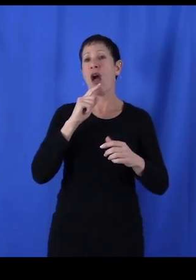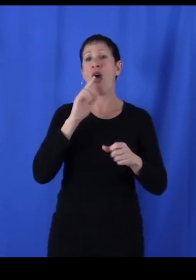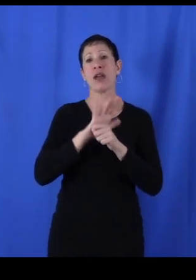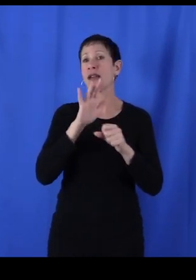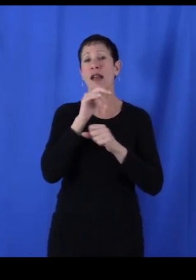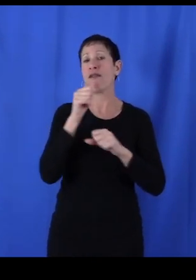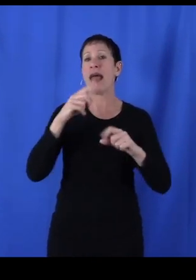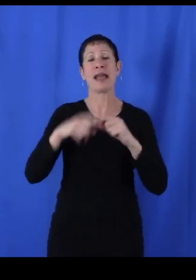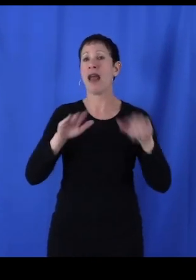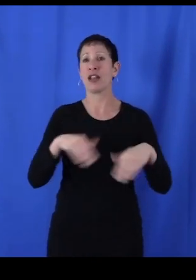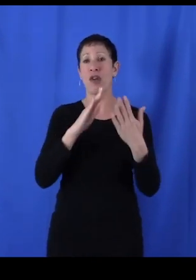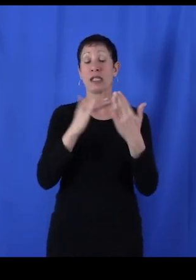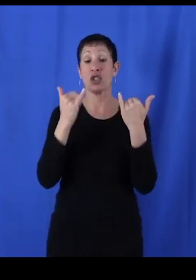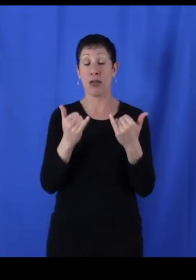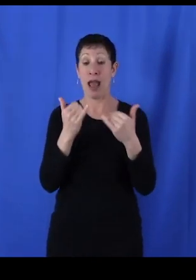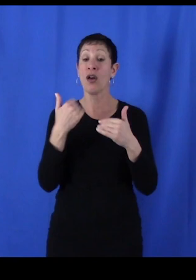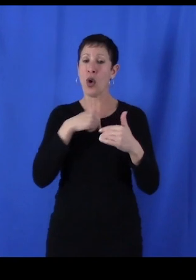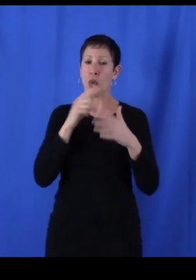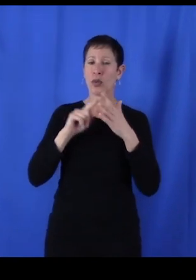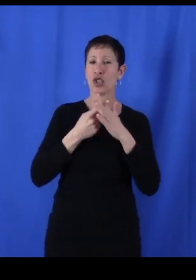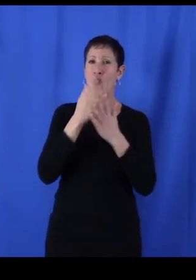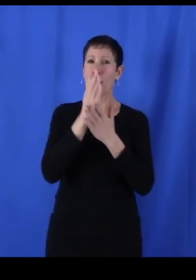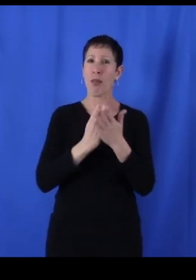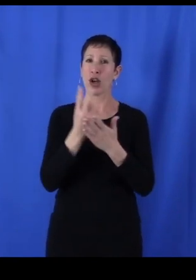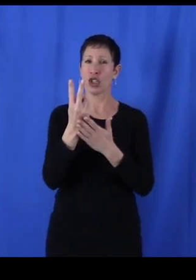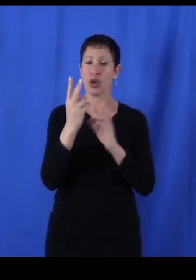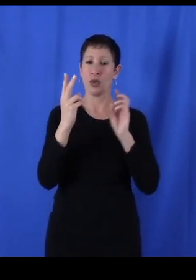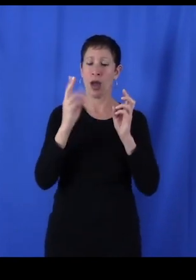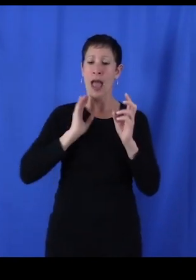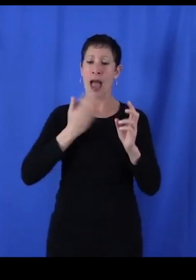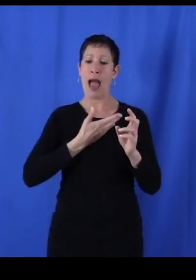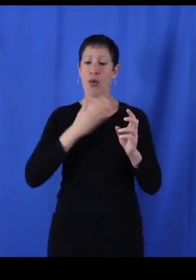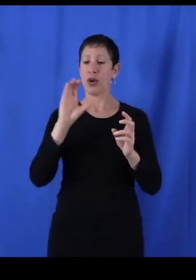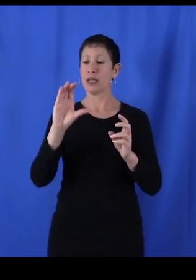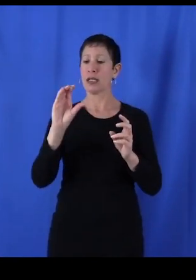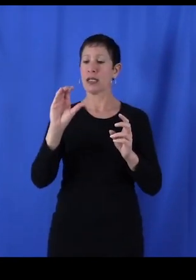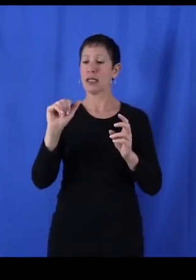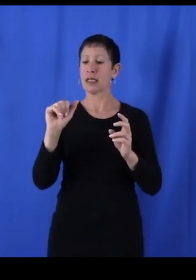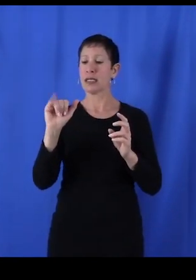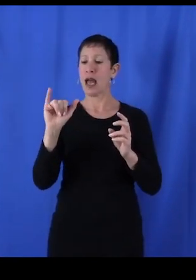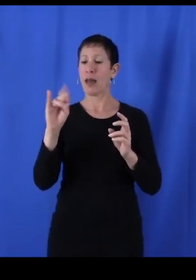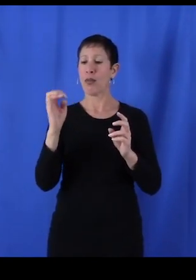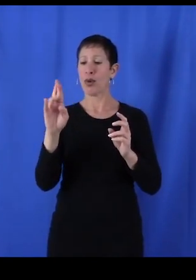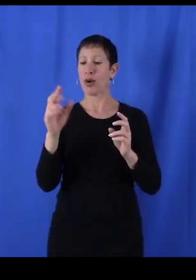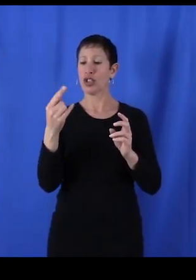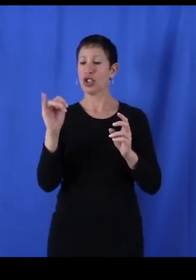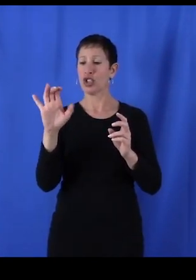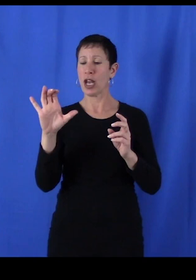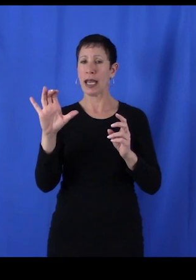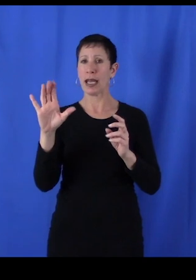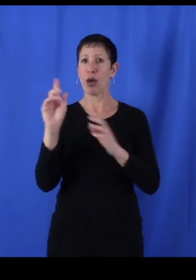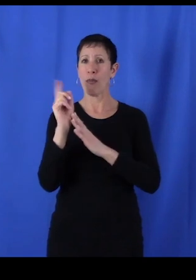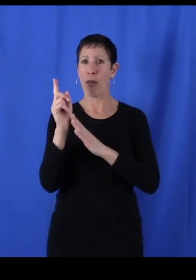addressing. Which brings me to part two, our cybergenic moment. Now, to get us to start thinking about this, I'm